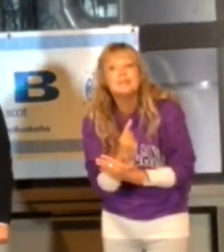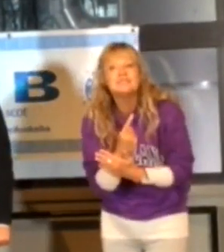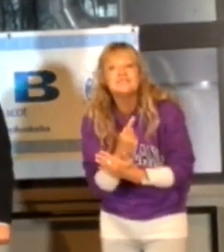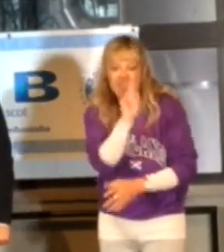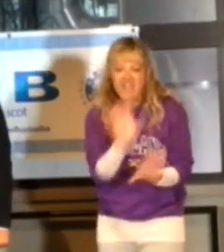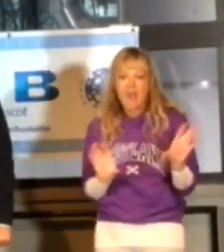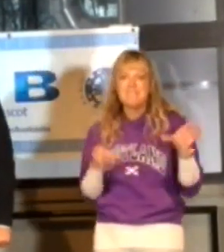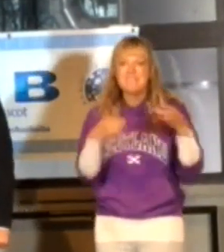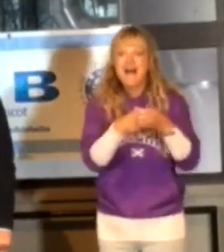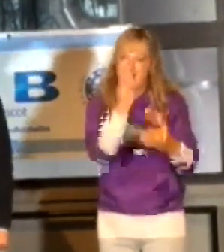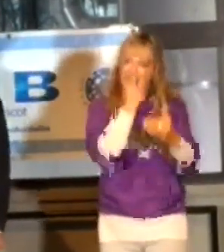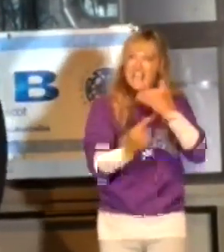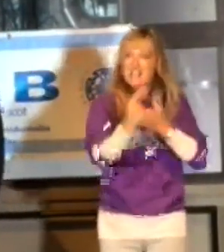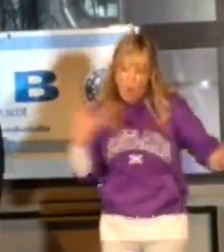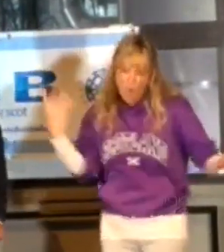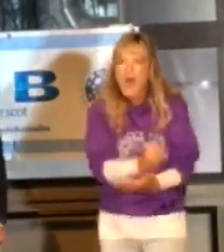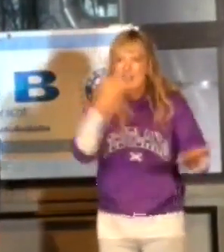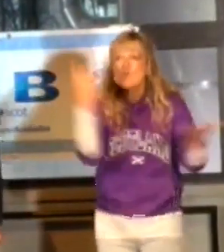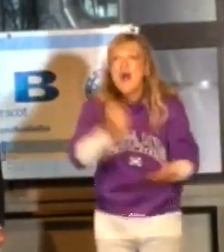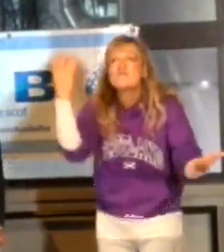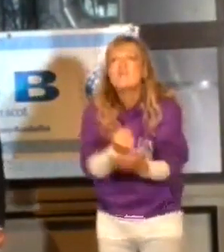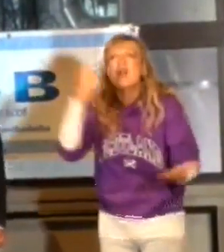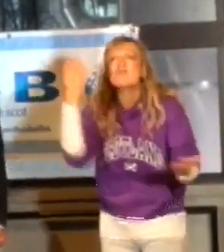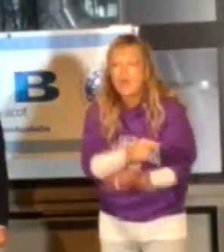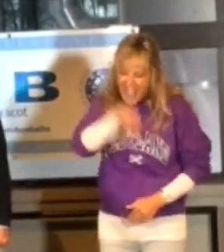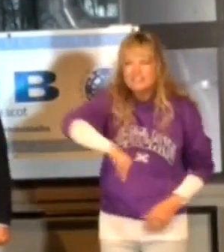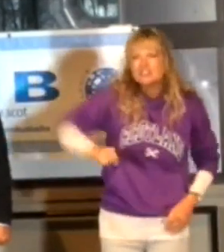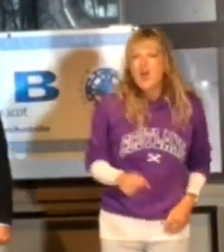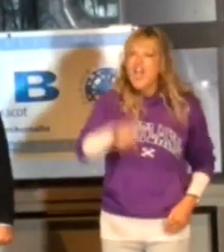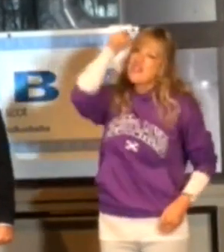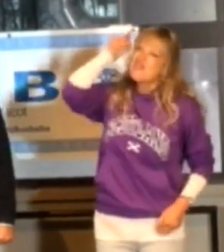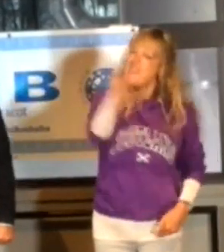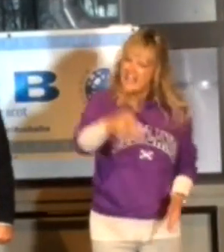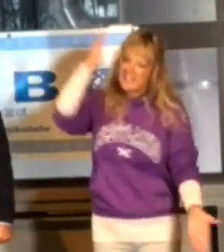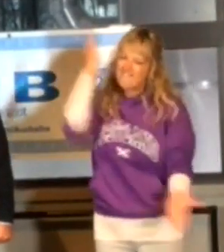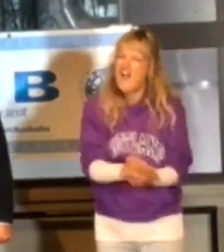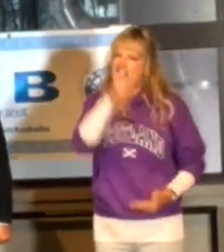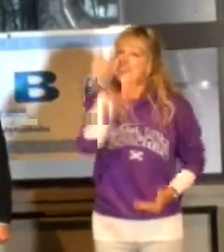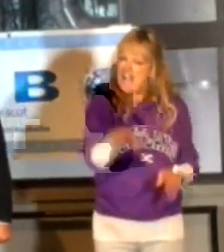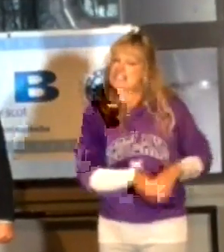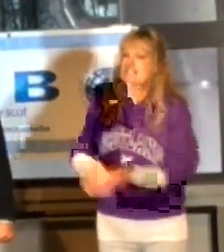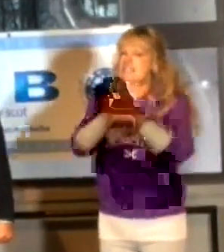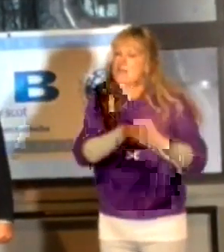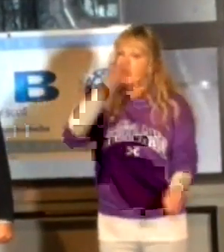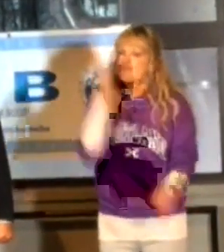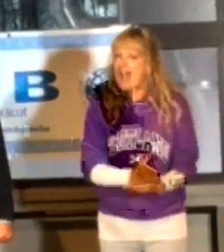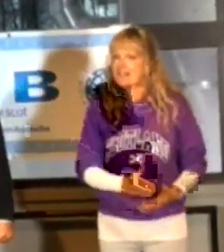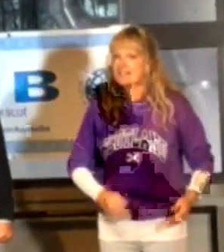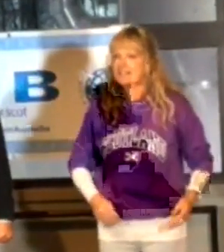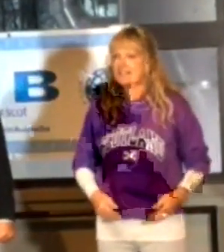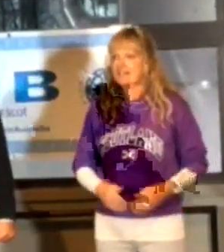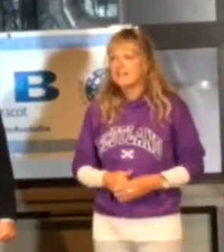Party of Independence has won in Scotland. That's a democratic reality.